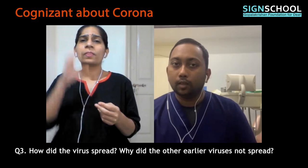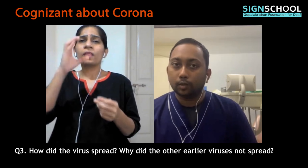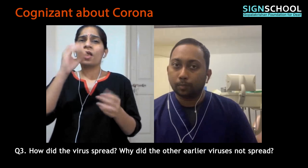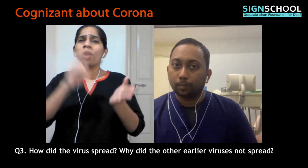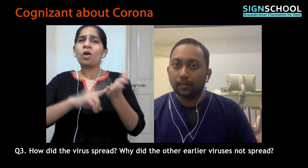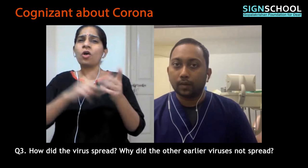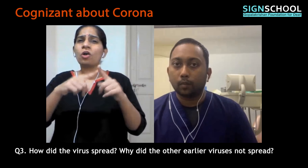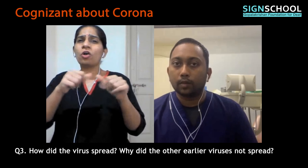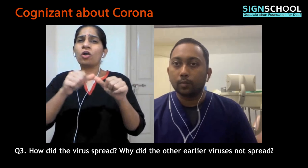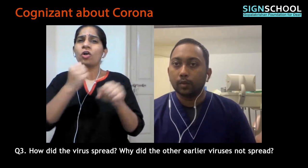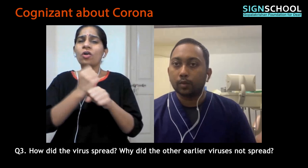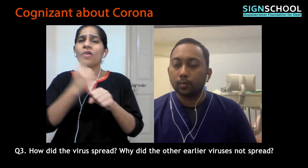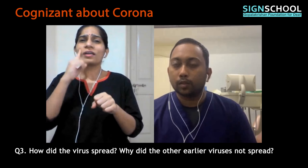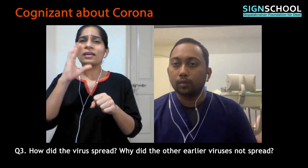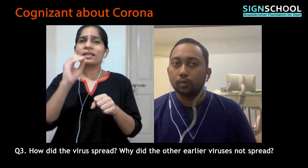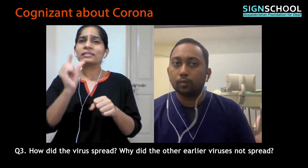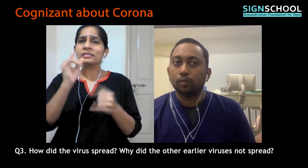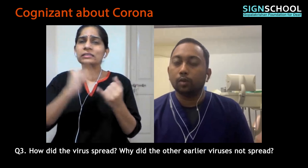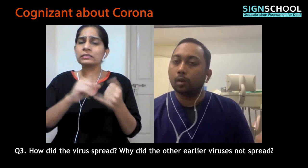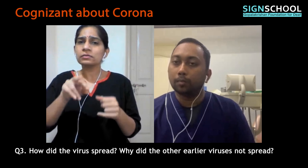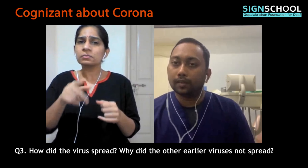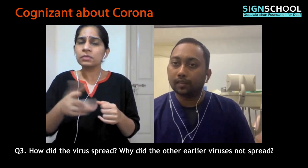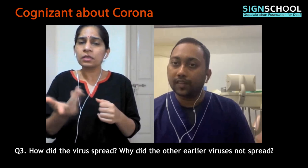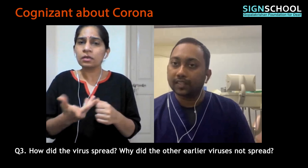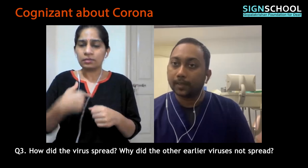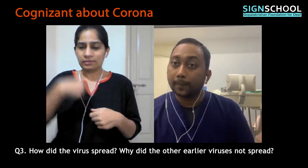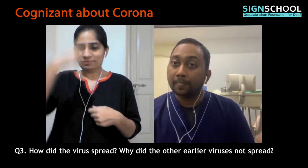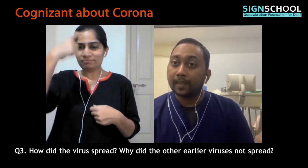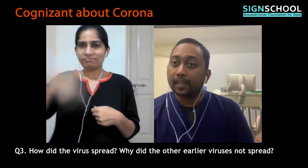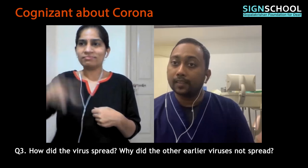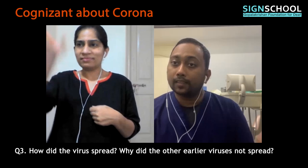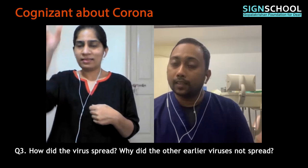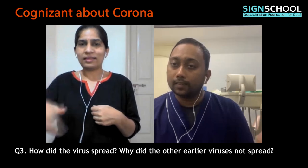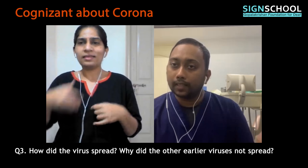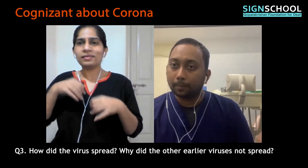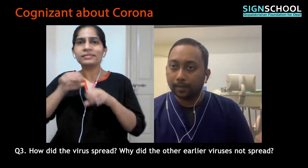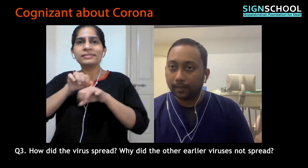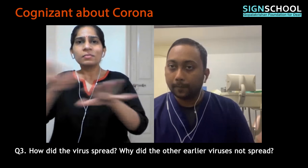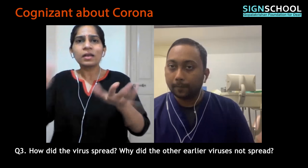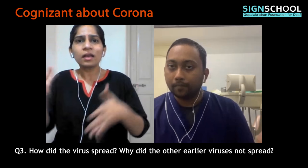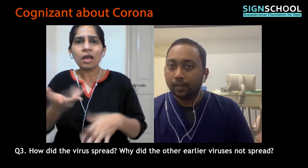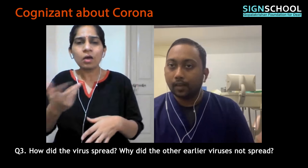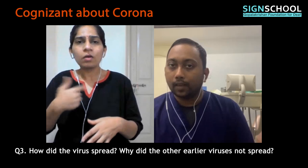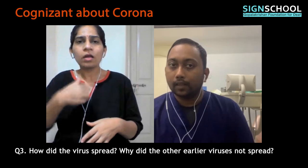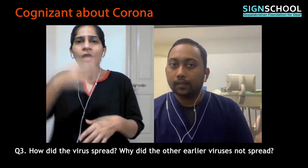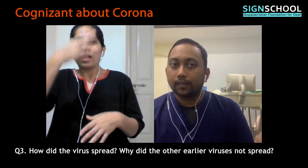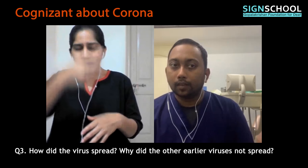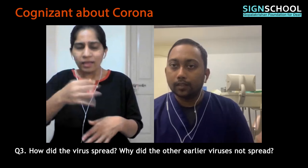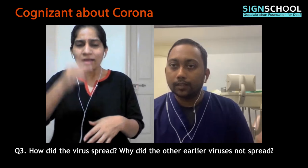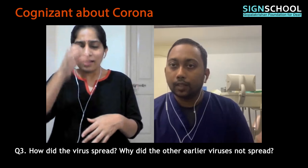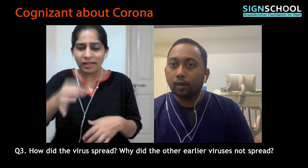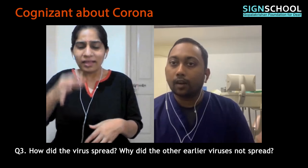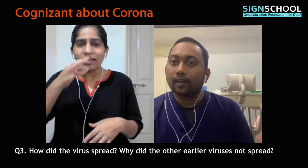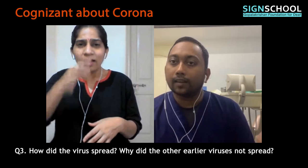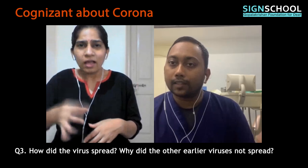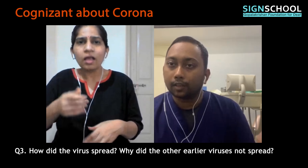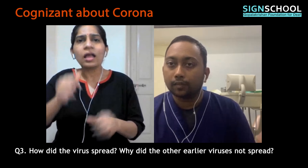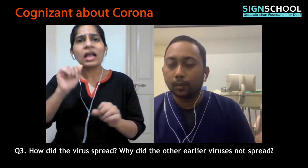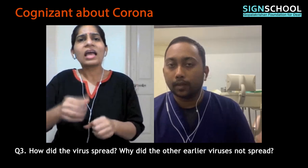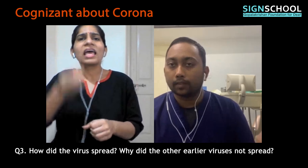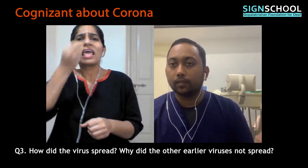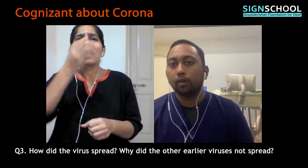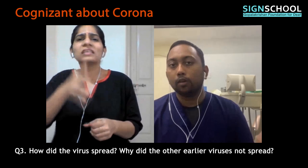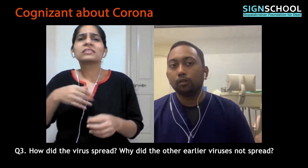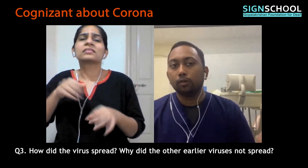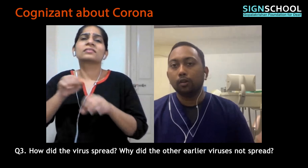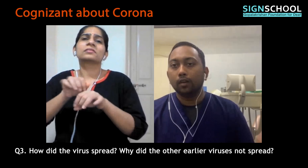very easily to spread from one human to human due to droplet infection. And the third thing being the virulency or aggression